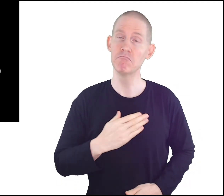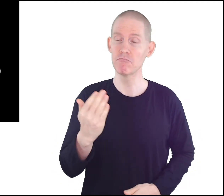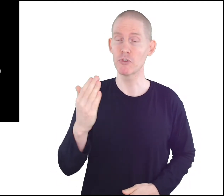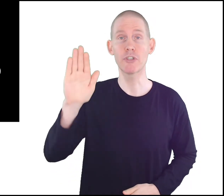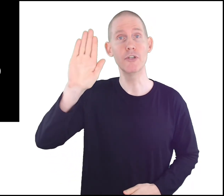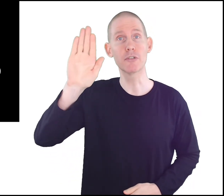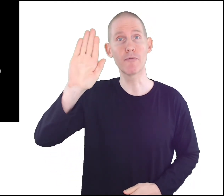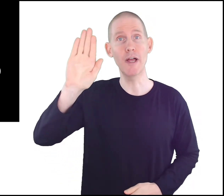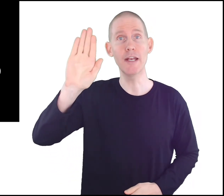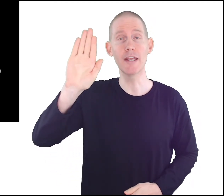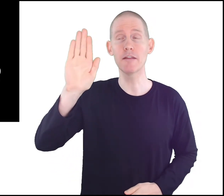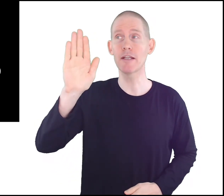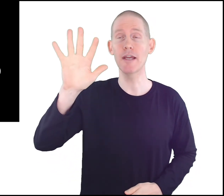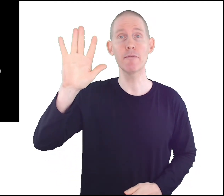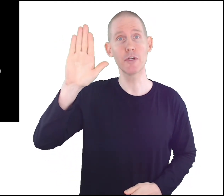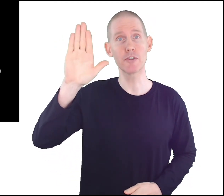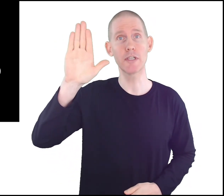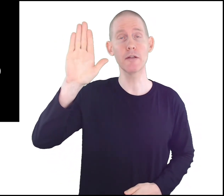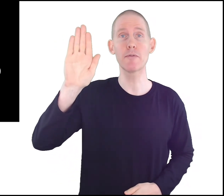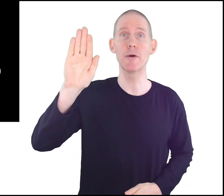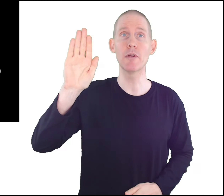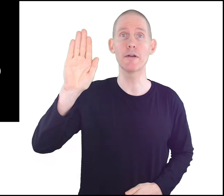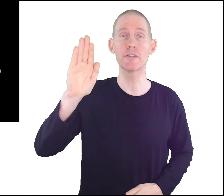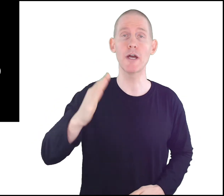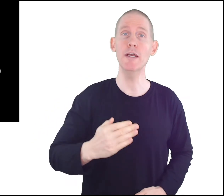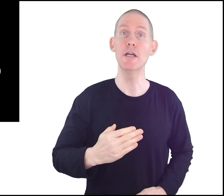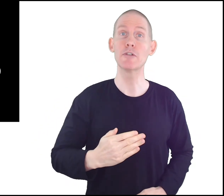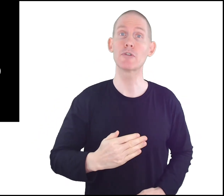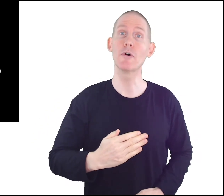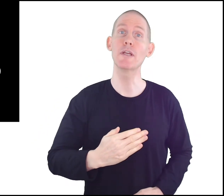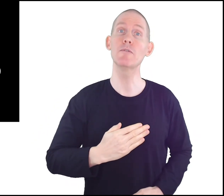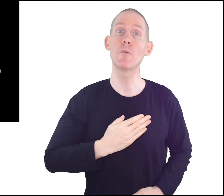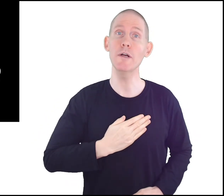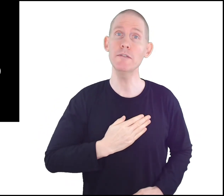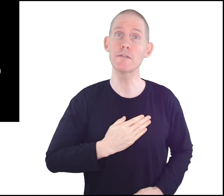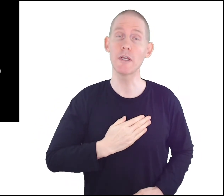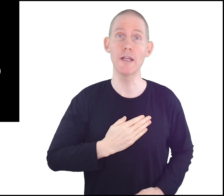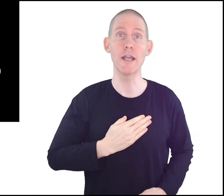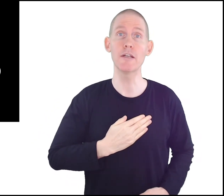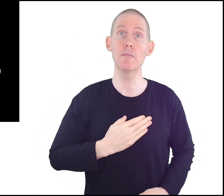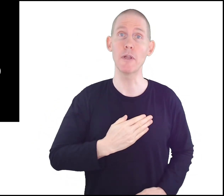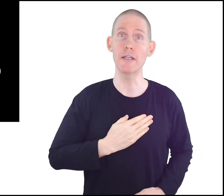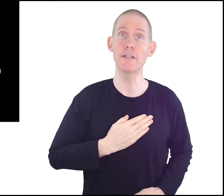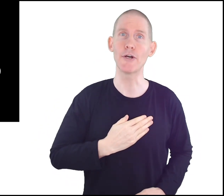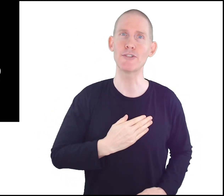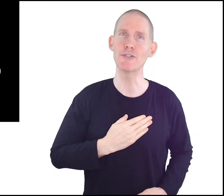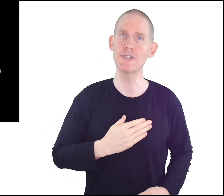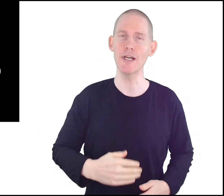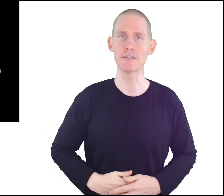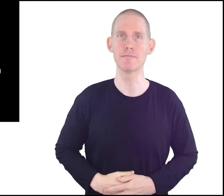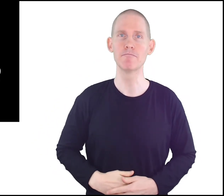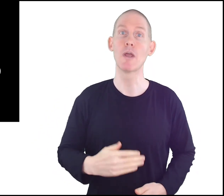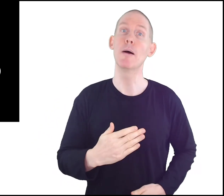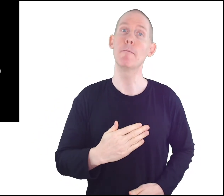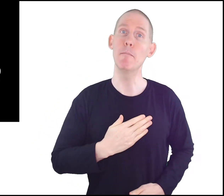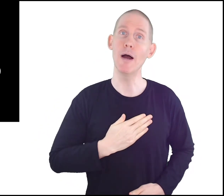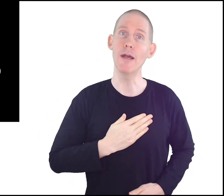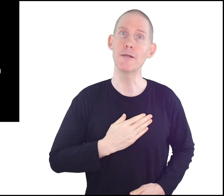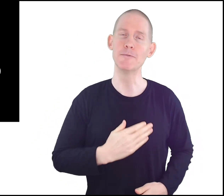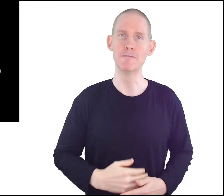Just going to use a flat hand like that, fingers together, thumb alongside. Just go in once and end up lightly touching your chest. My.